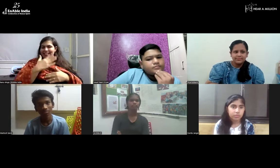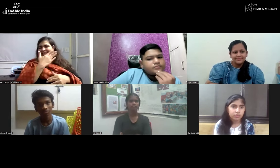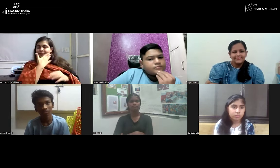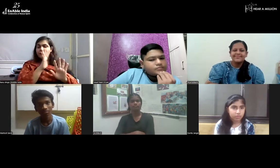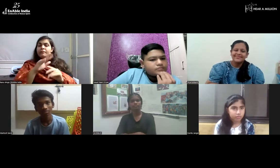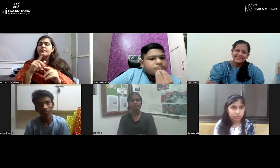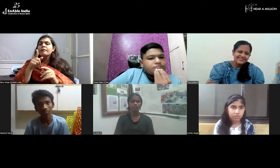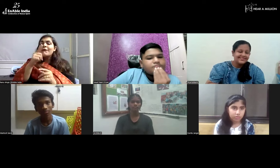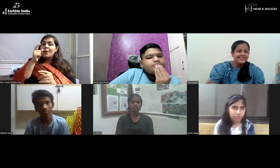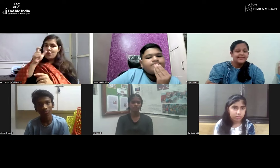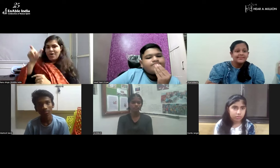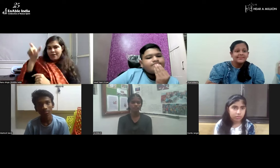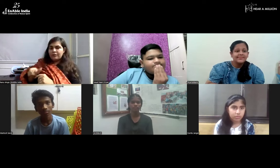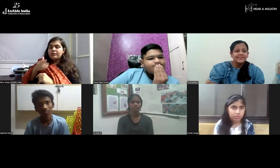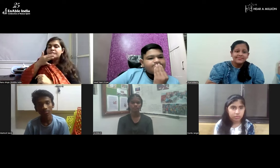want to answer? Kavita?